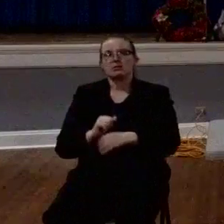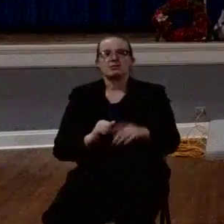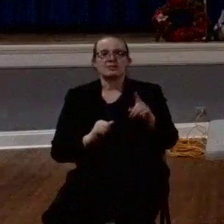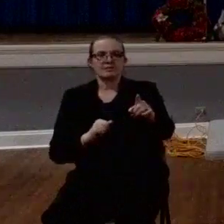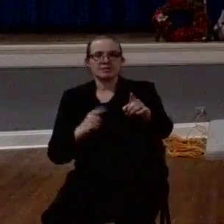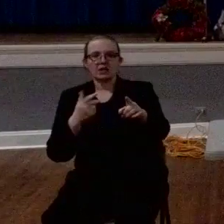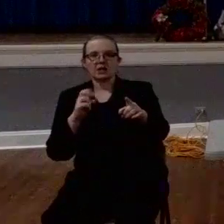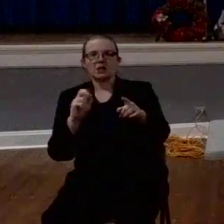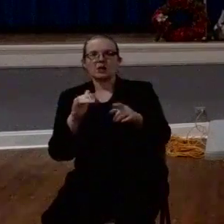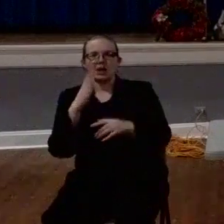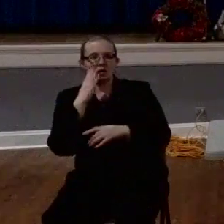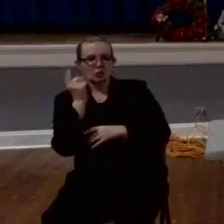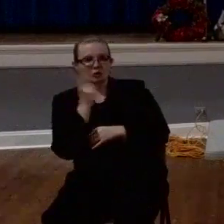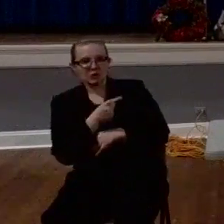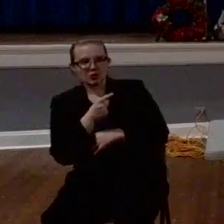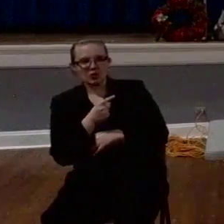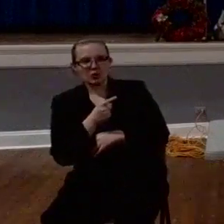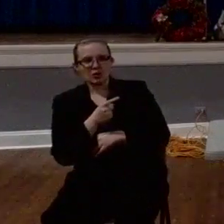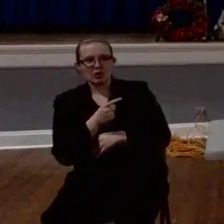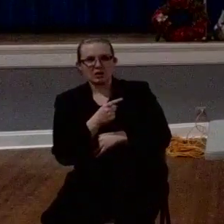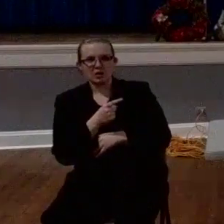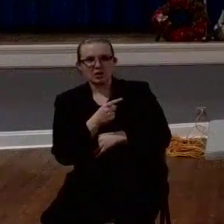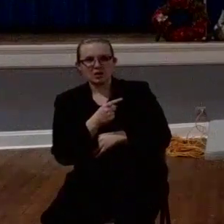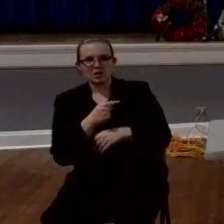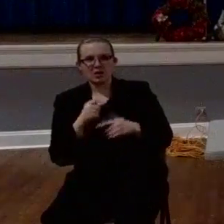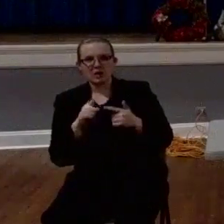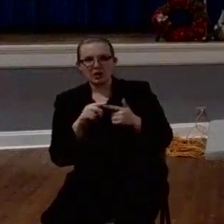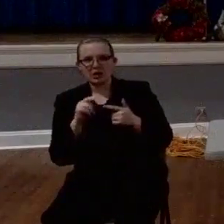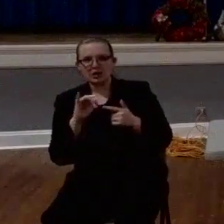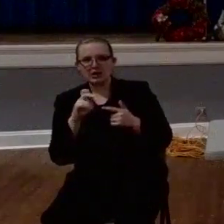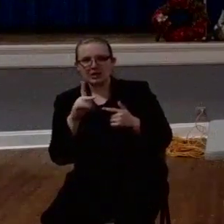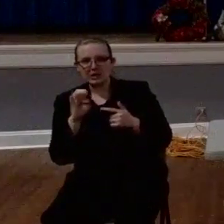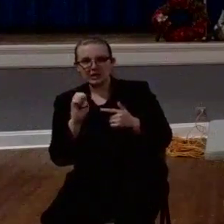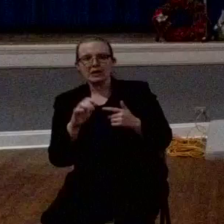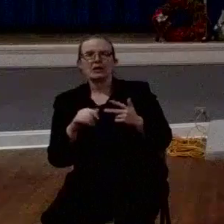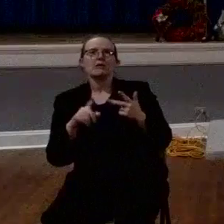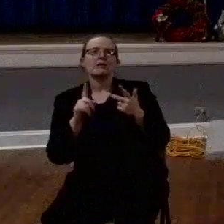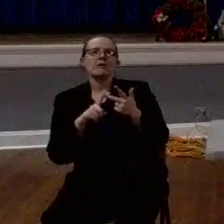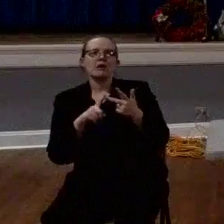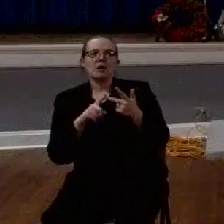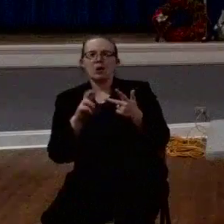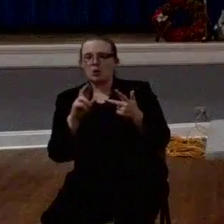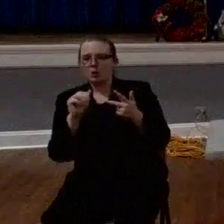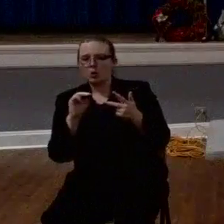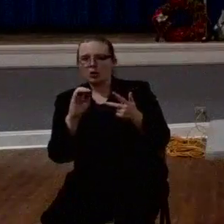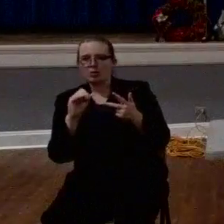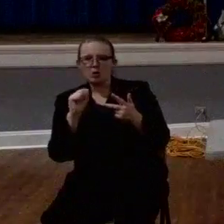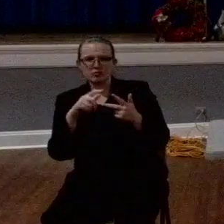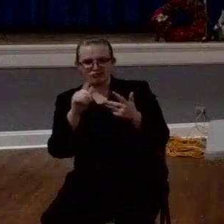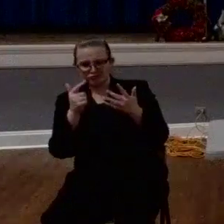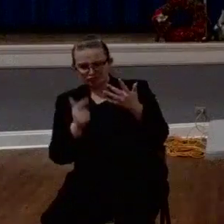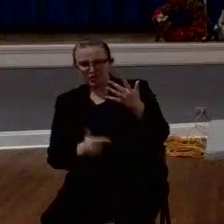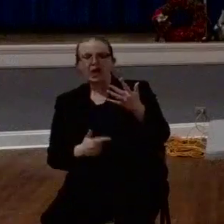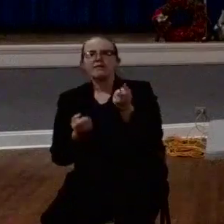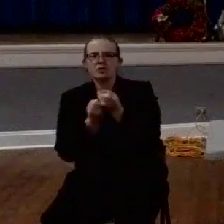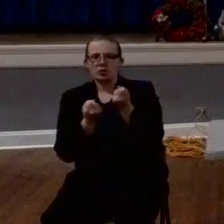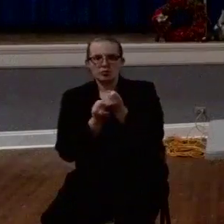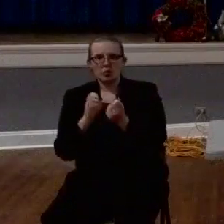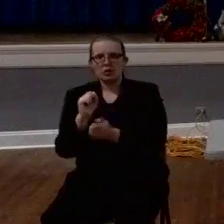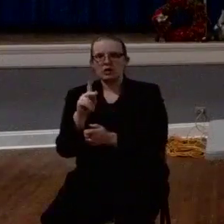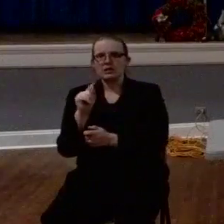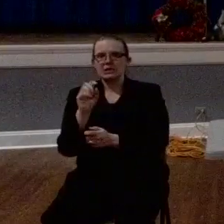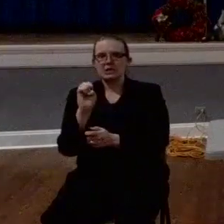know you and Mr. Urrutia, Nikki Ramos, and others have supported skate parks for some time.